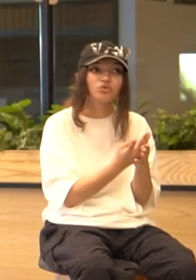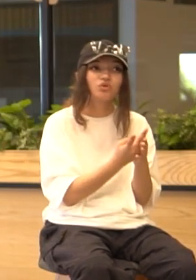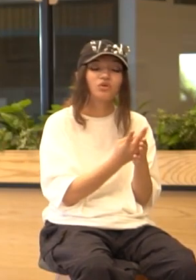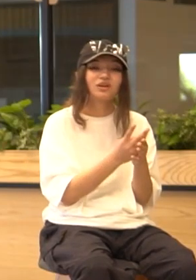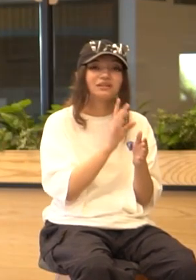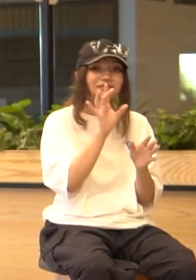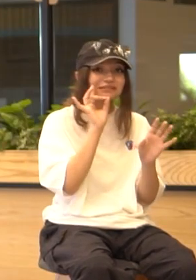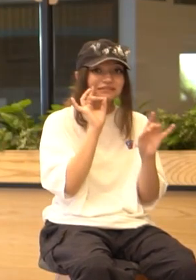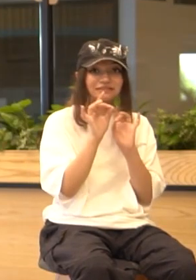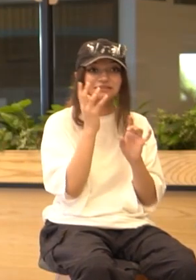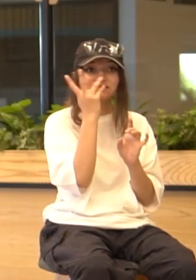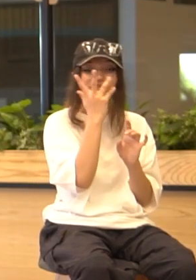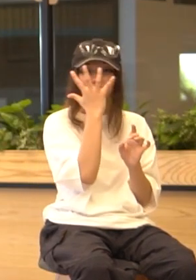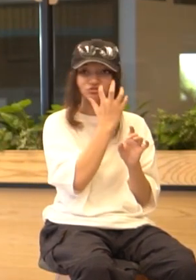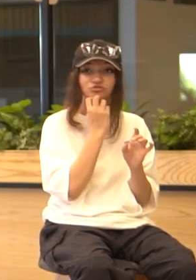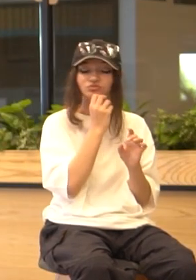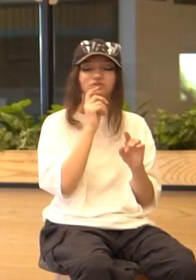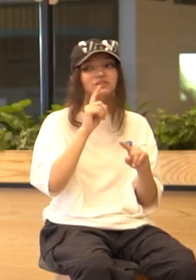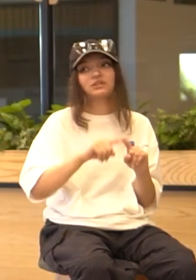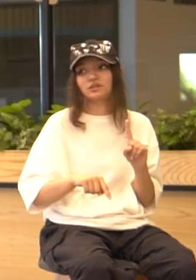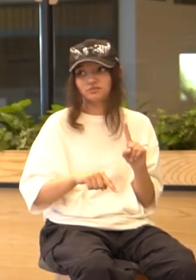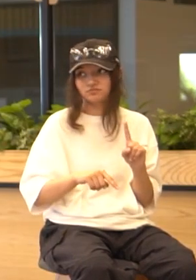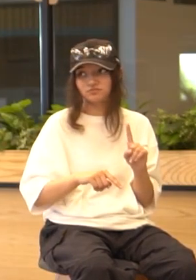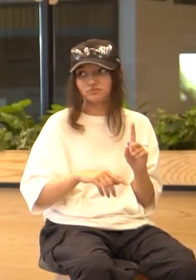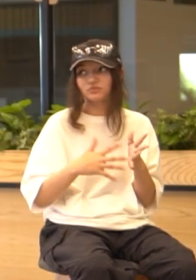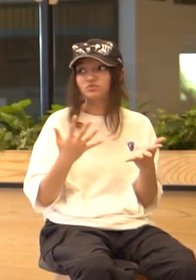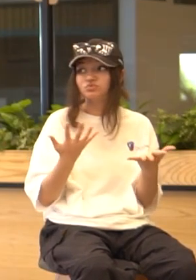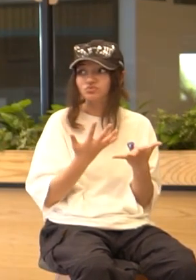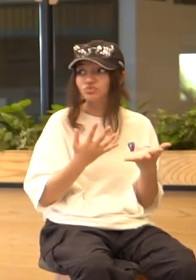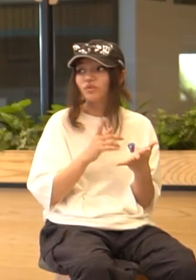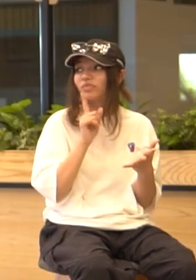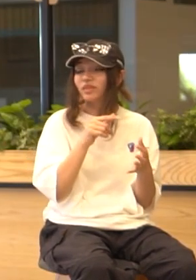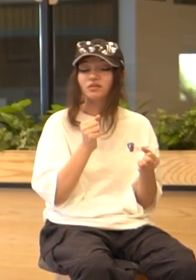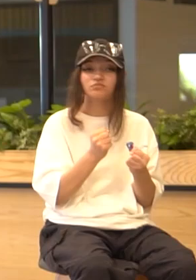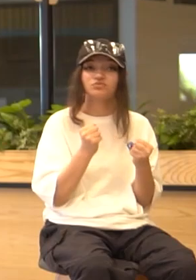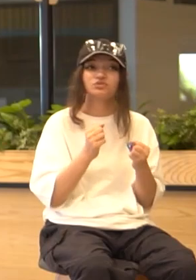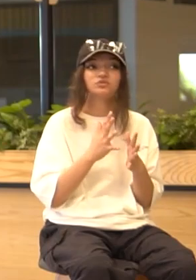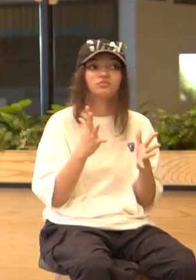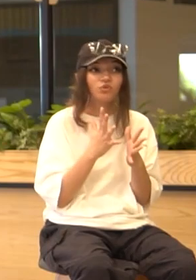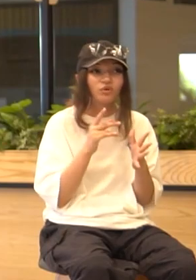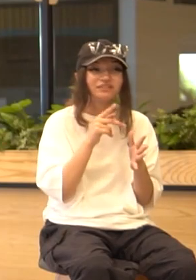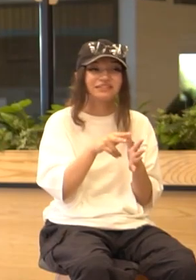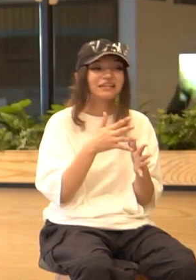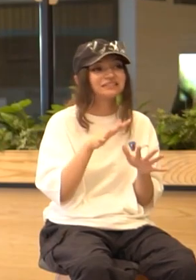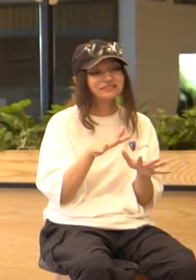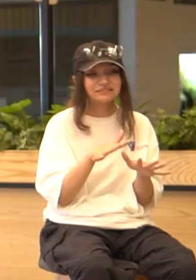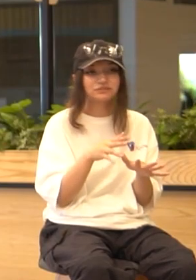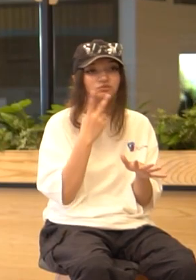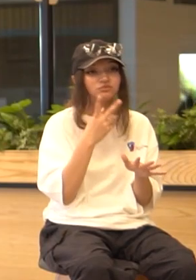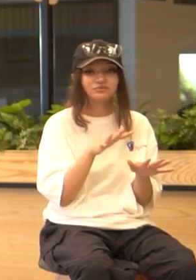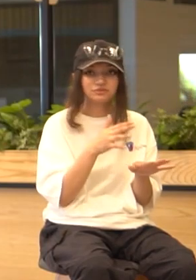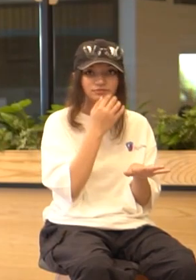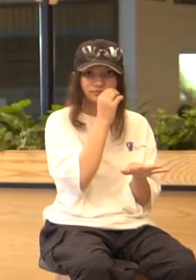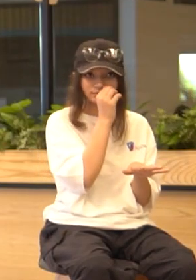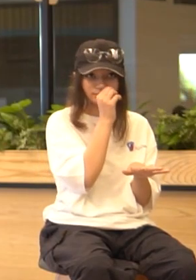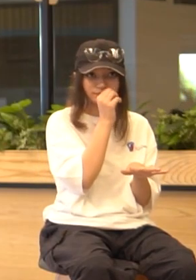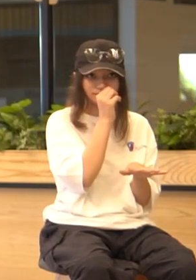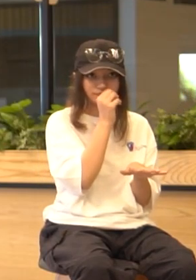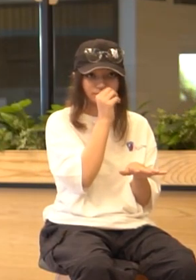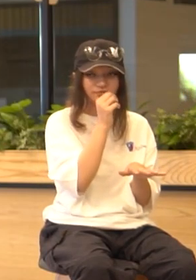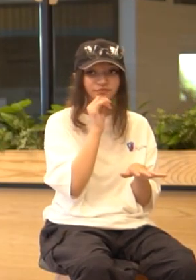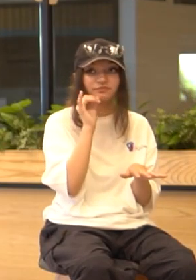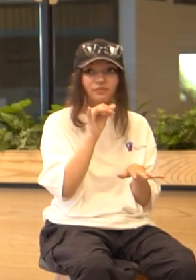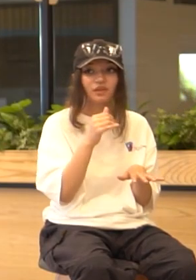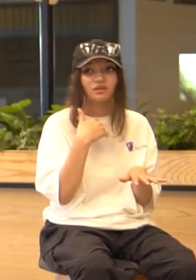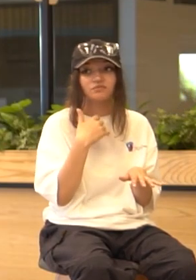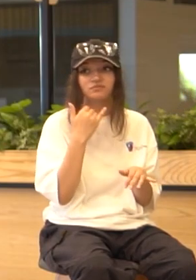like pick out and for them to stand out, which is a major marketing aspect, right? we are really missing the mark on